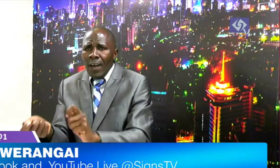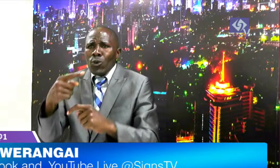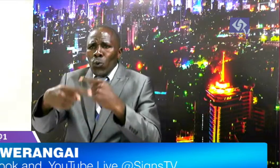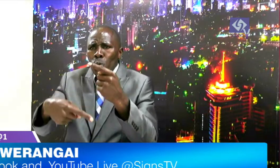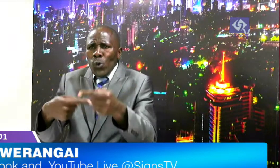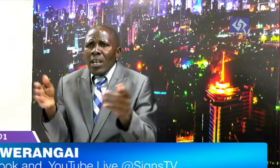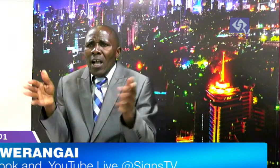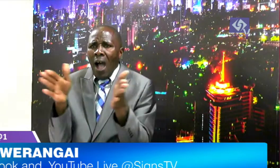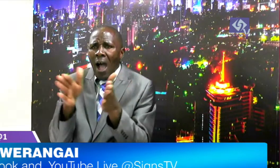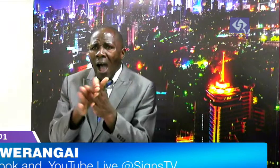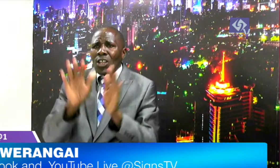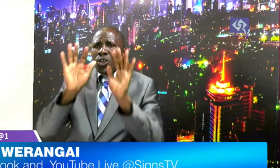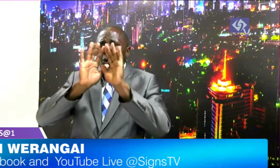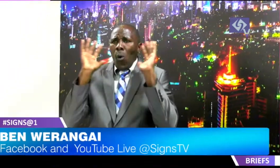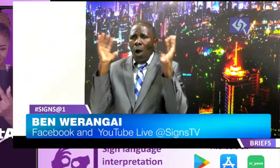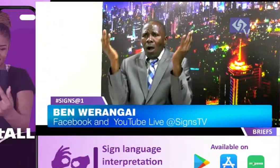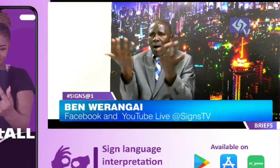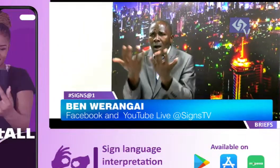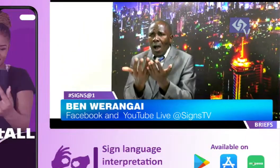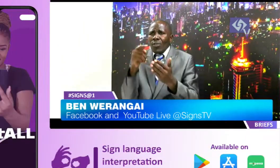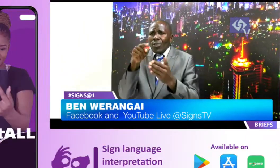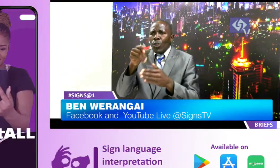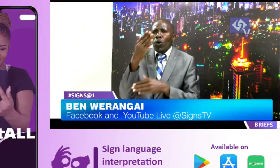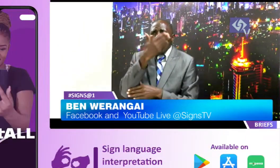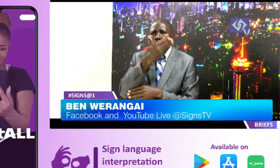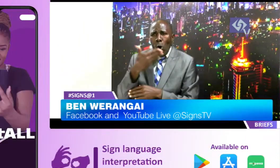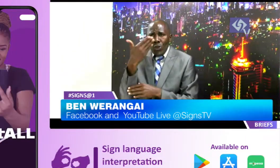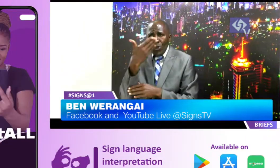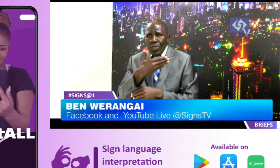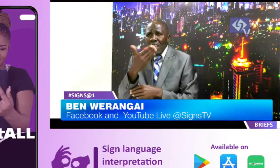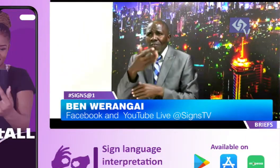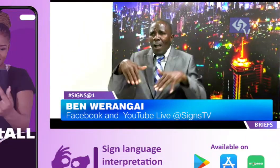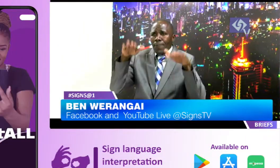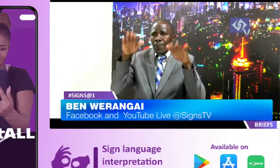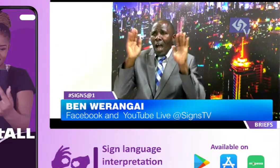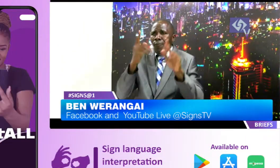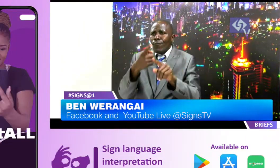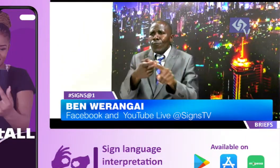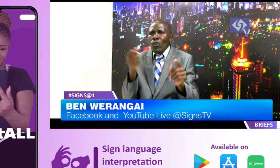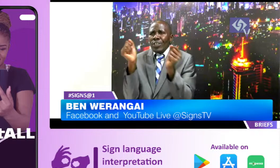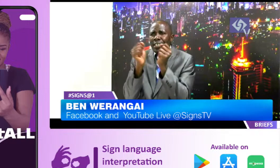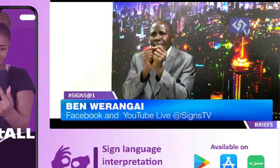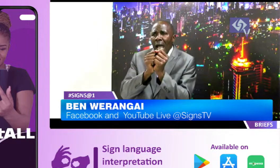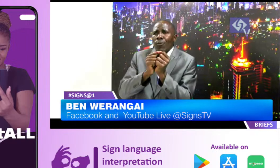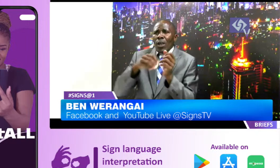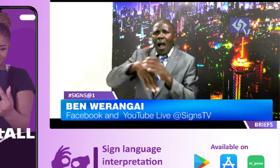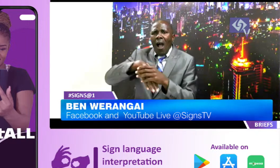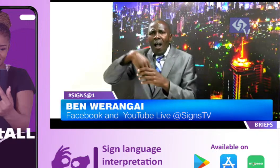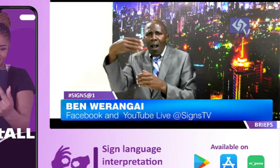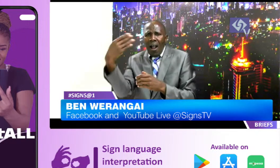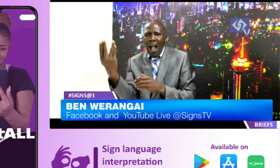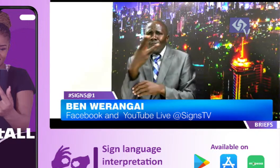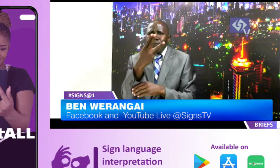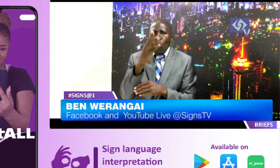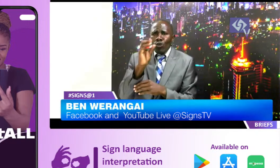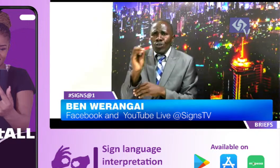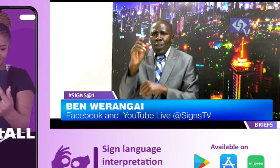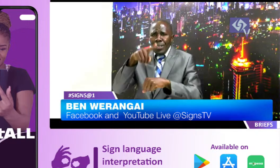120,000 barrels of crude oil to refineries regionally and globally.